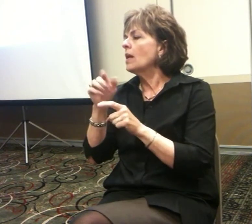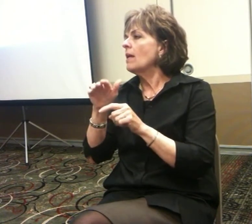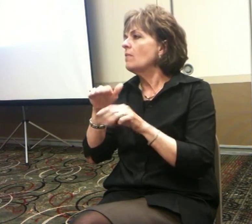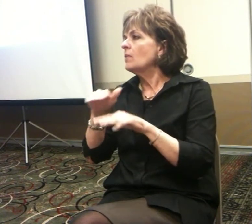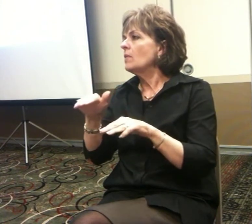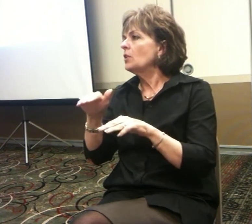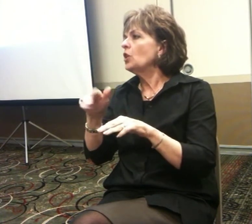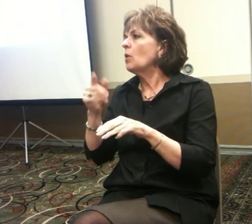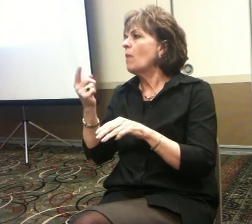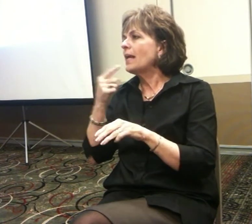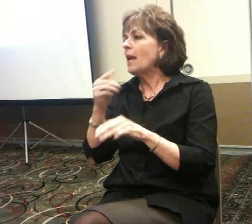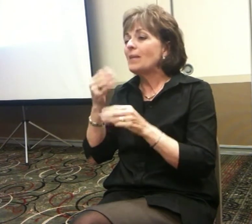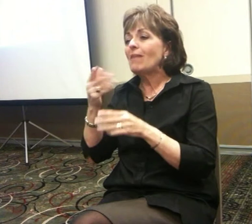candy or